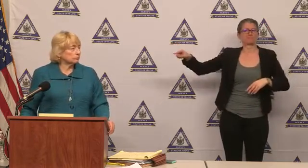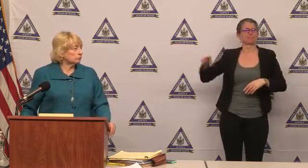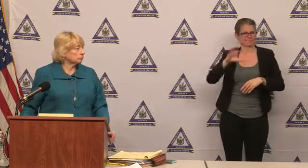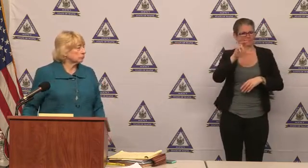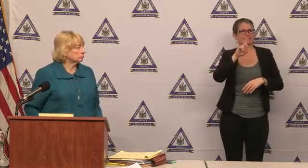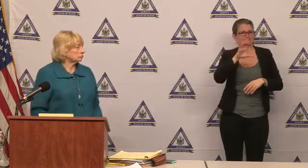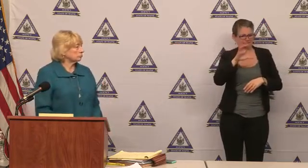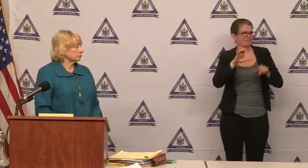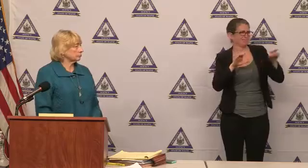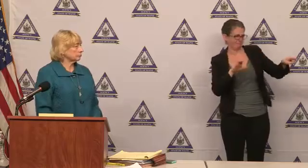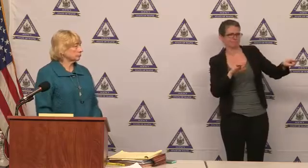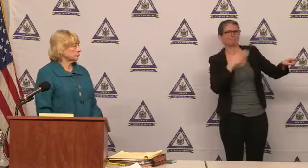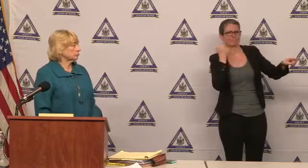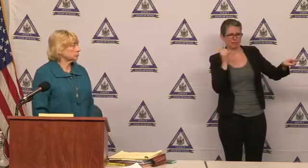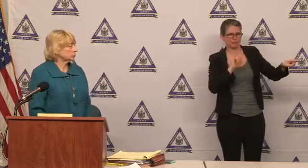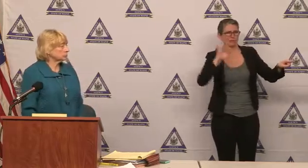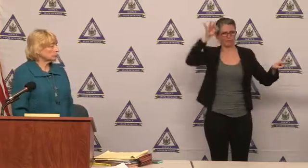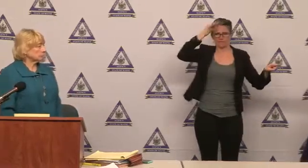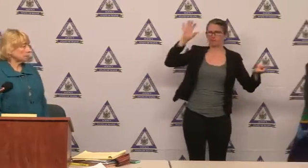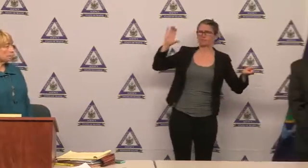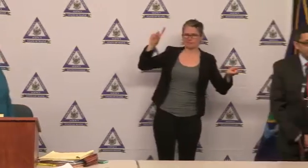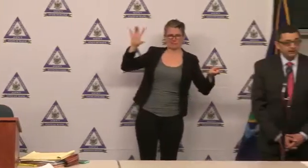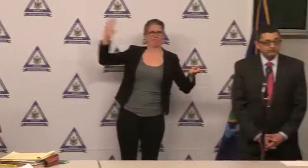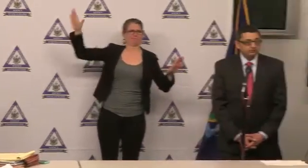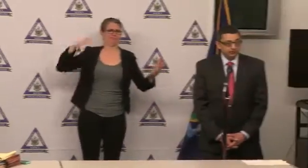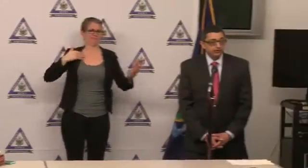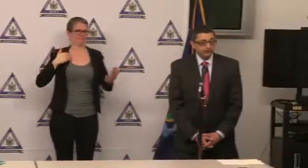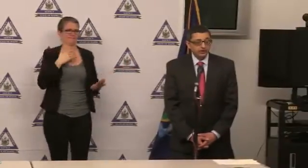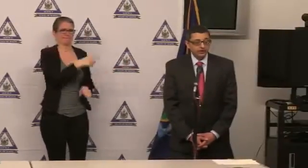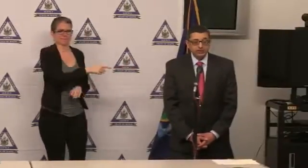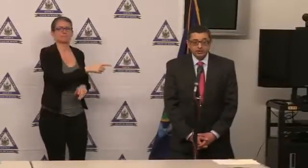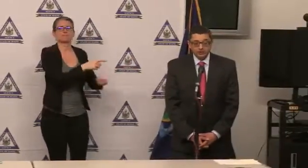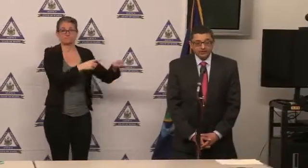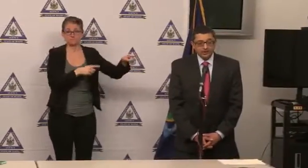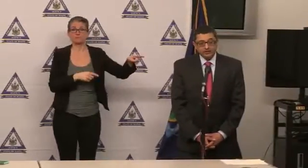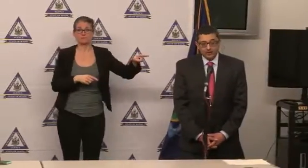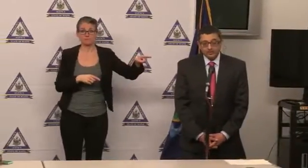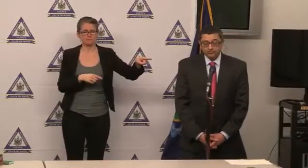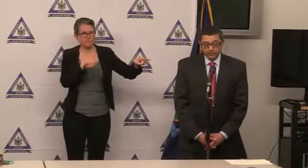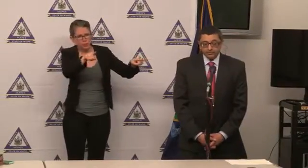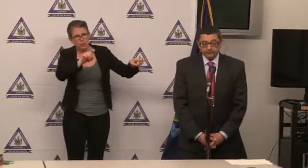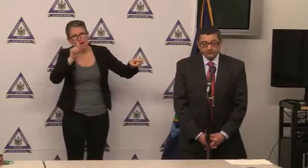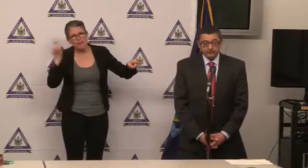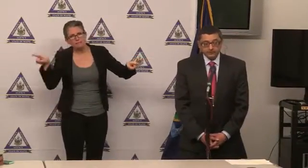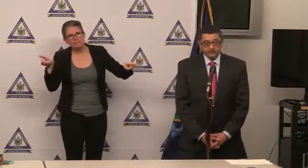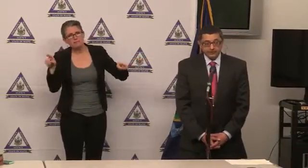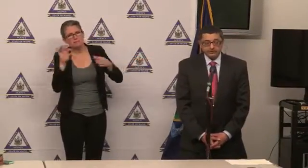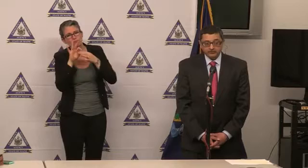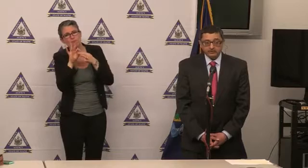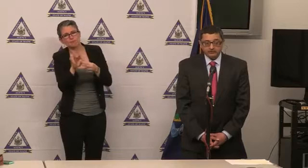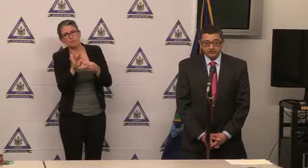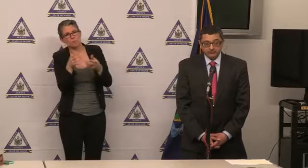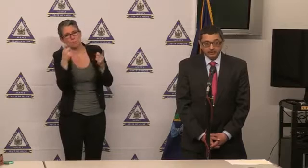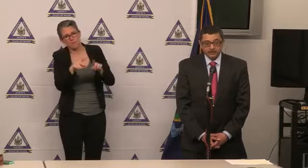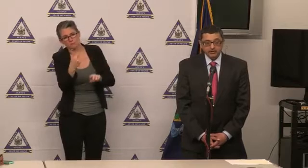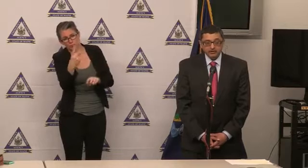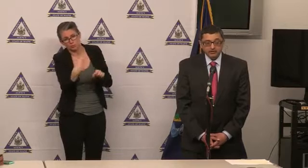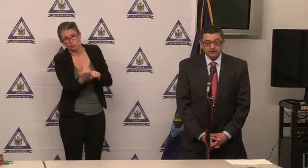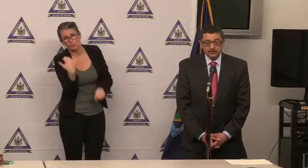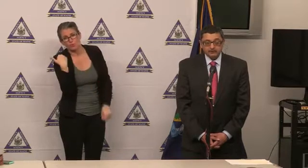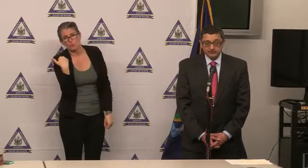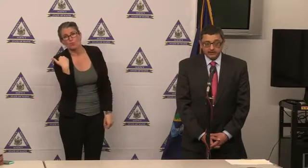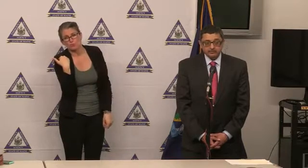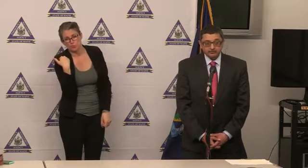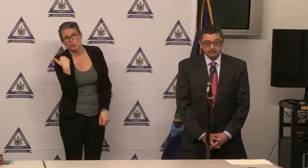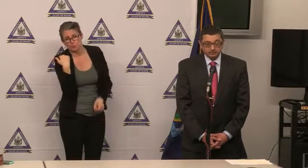your question pertains to activities that were undertaken 2 years ago. Right now, our focus within Maine CDC and MEMA is